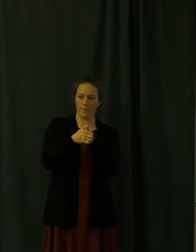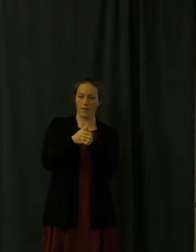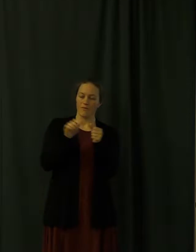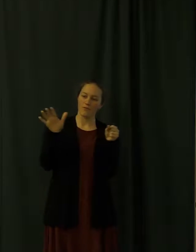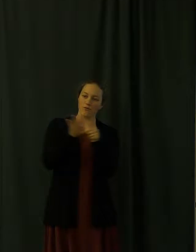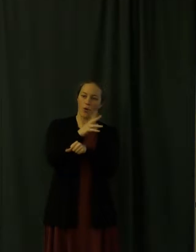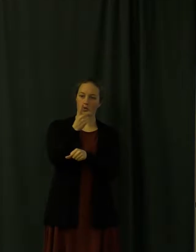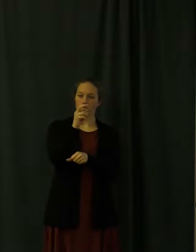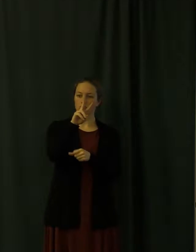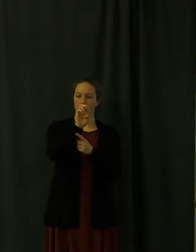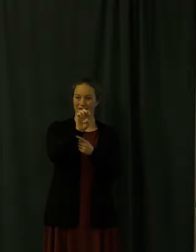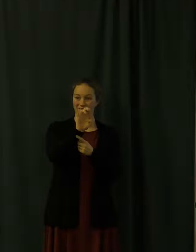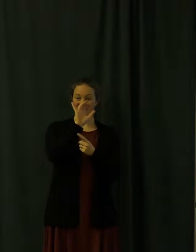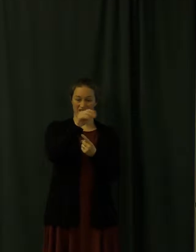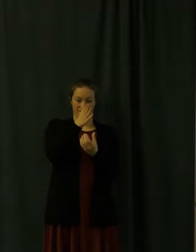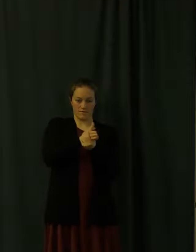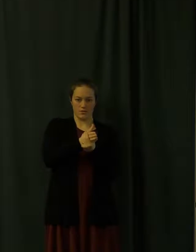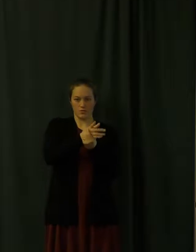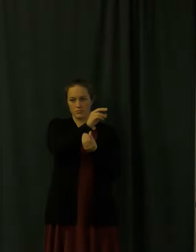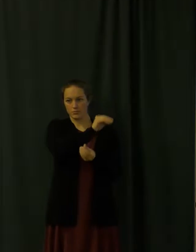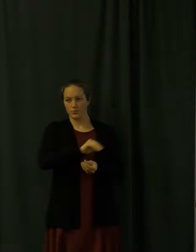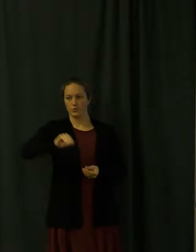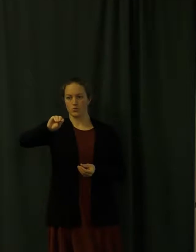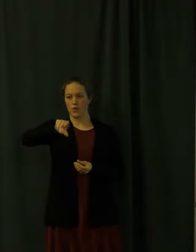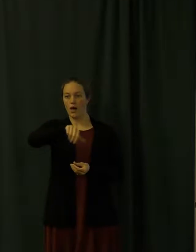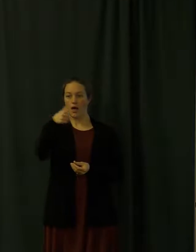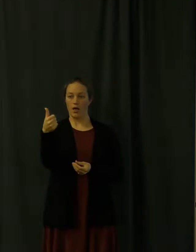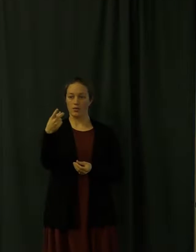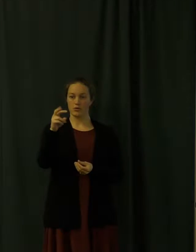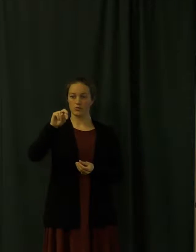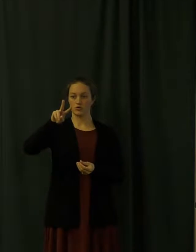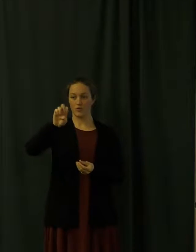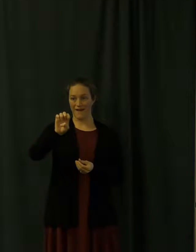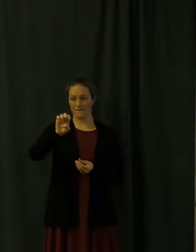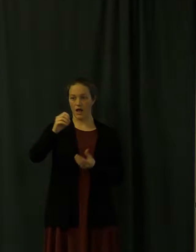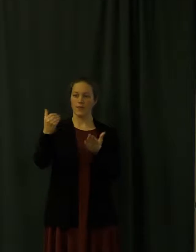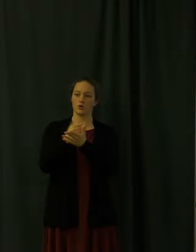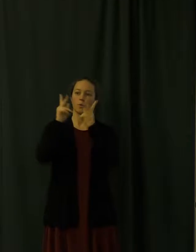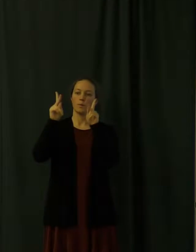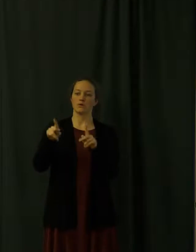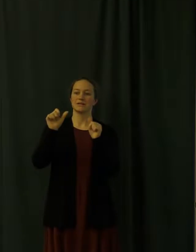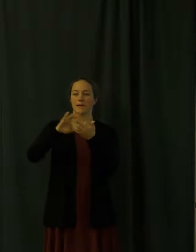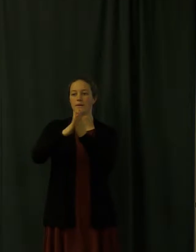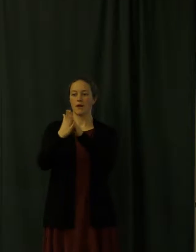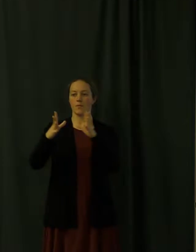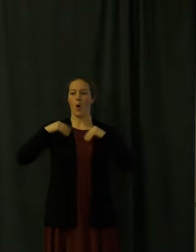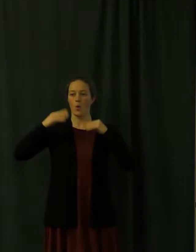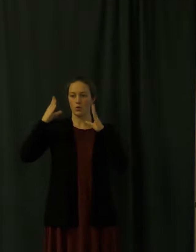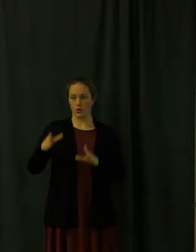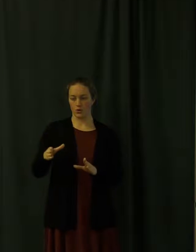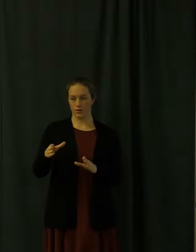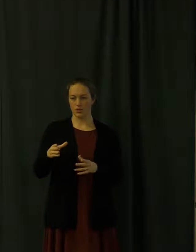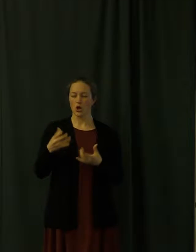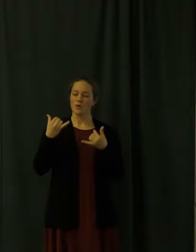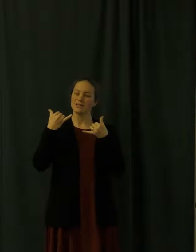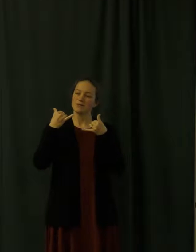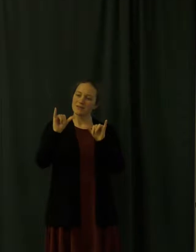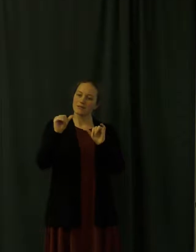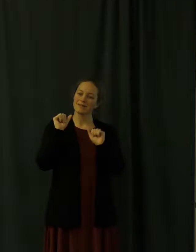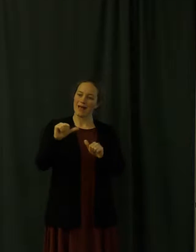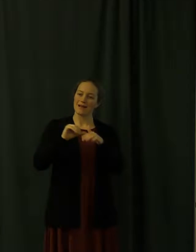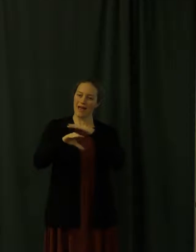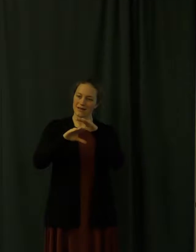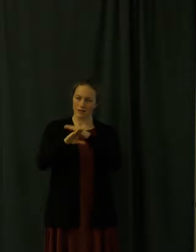take that folder and put it in another drive, and then the new person becomes owner of all those files. So there is a way to get stuff, but